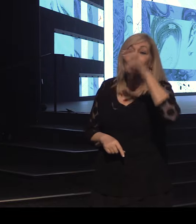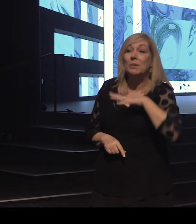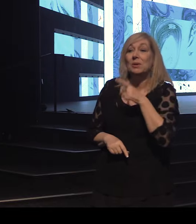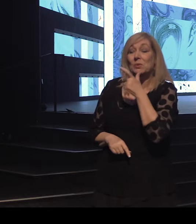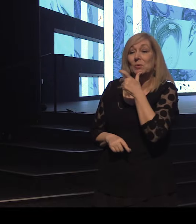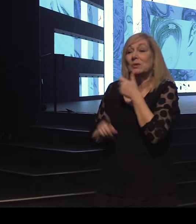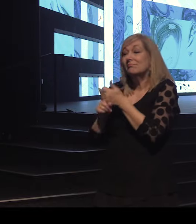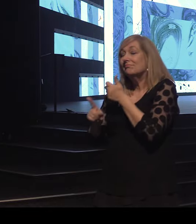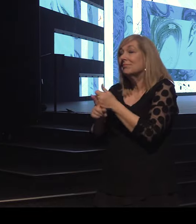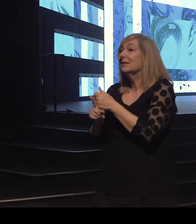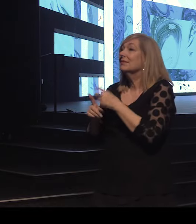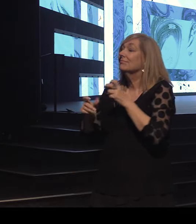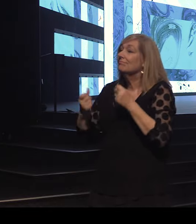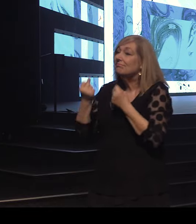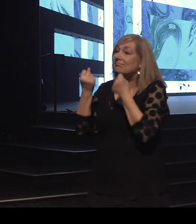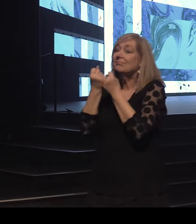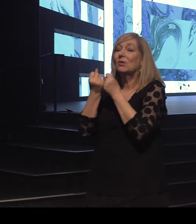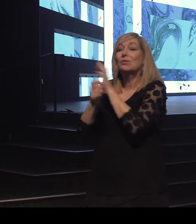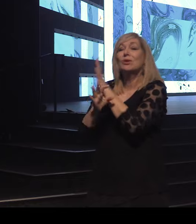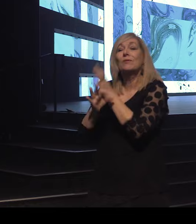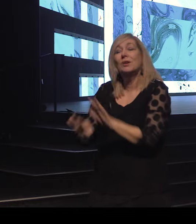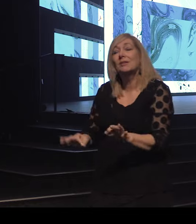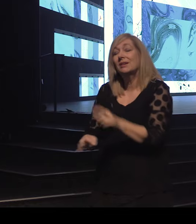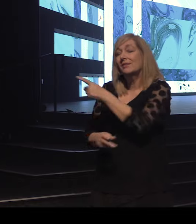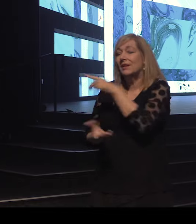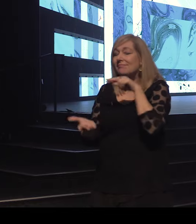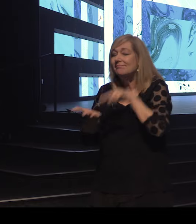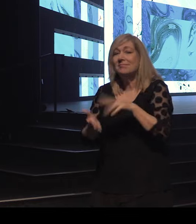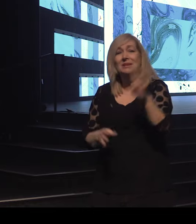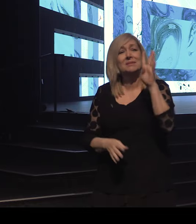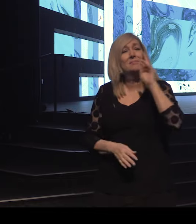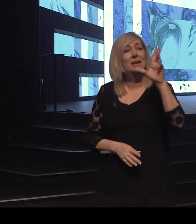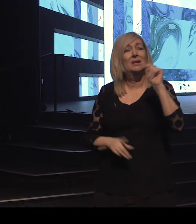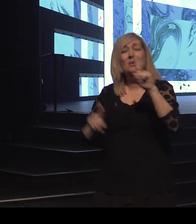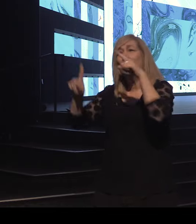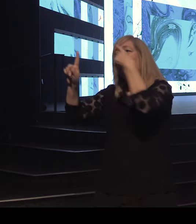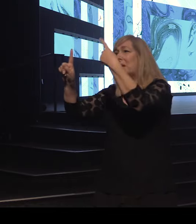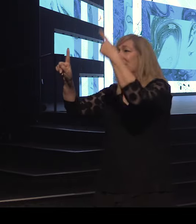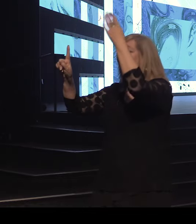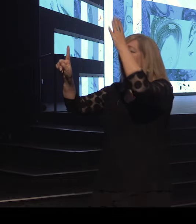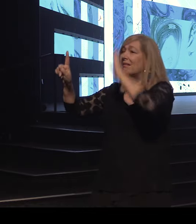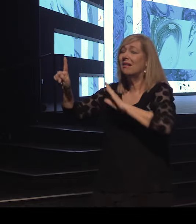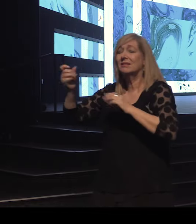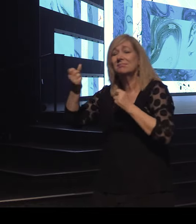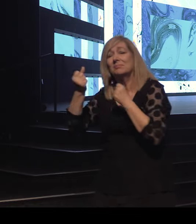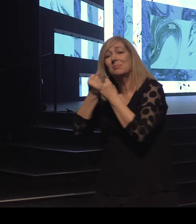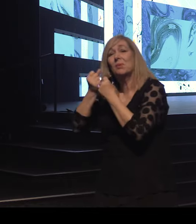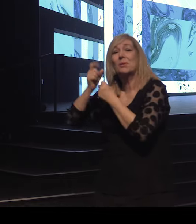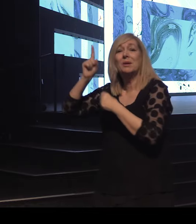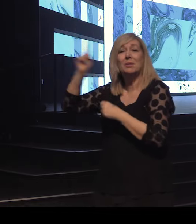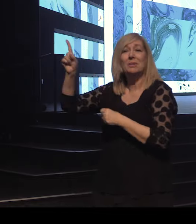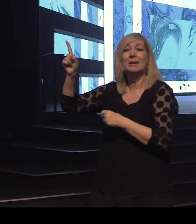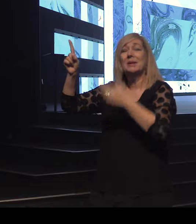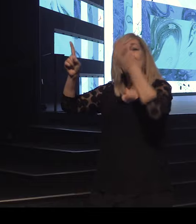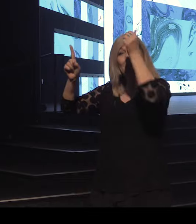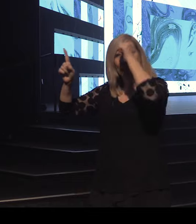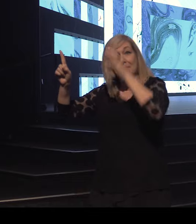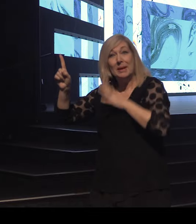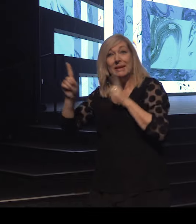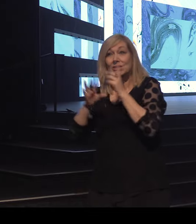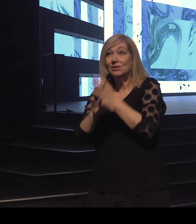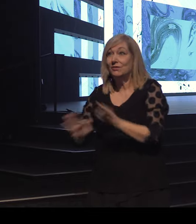their freedom, who preached the one true God and stirred the people to action. Man is free, but